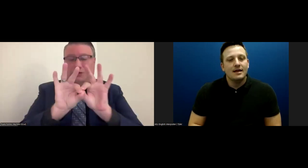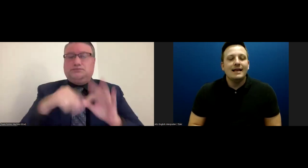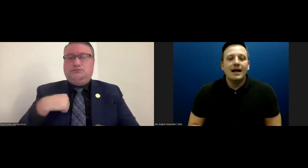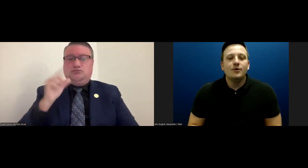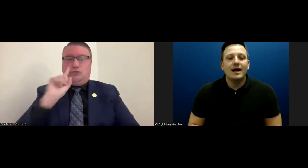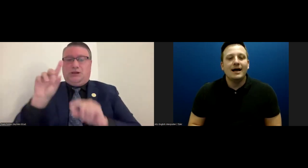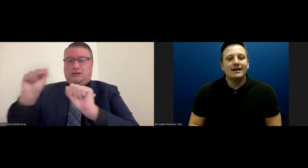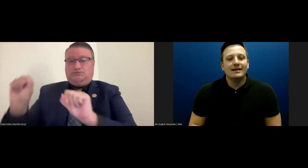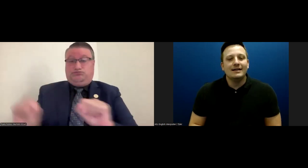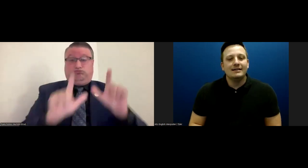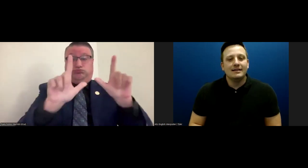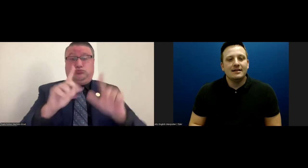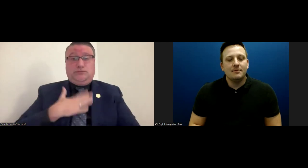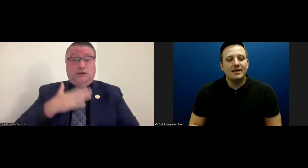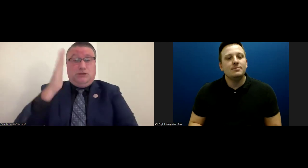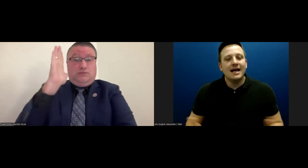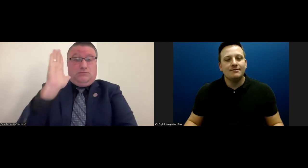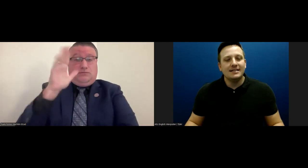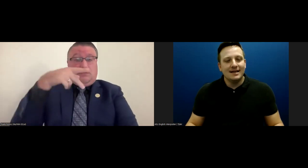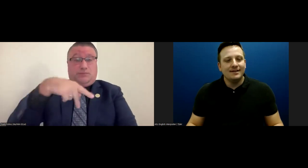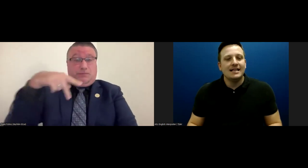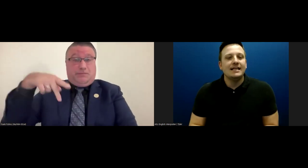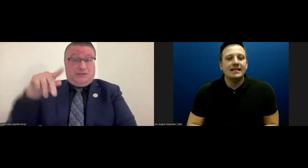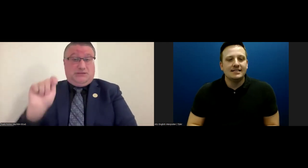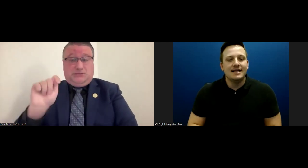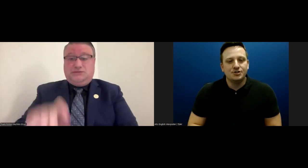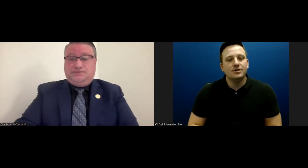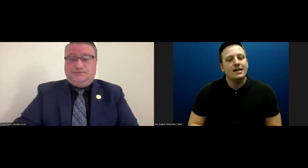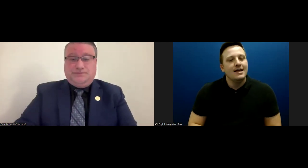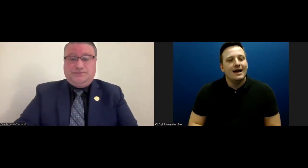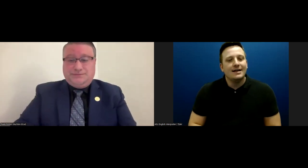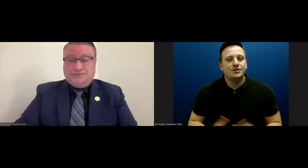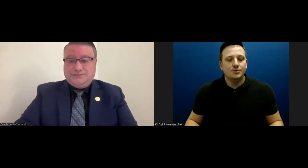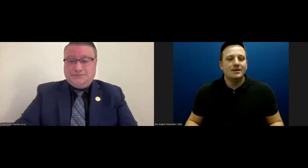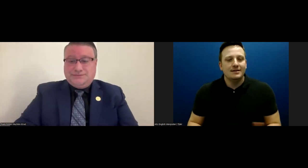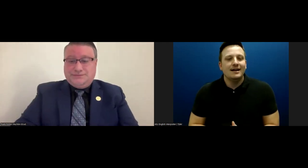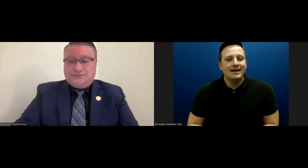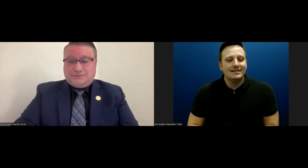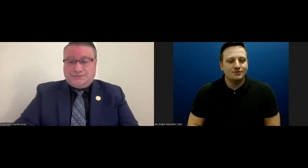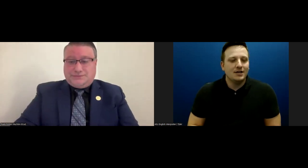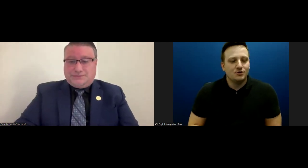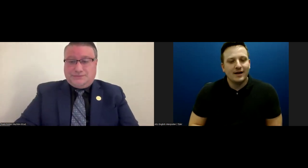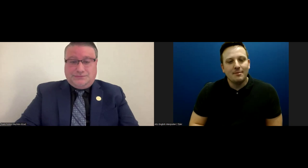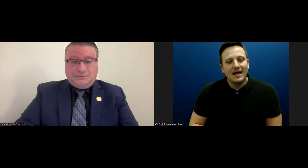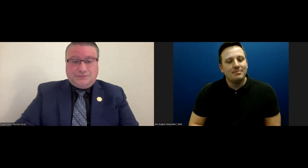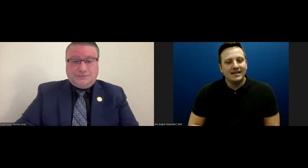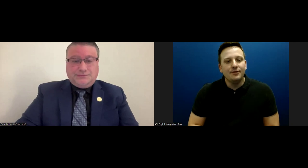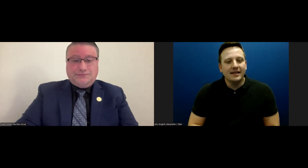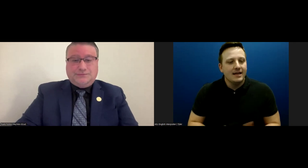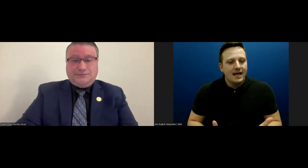and how being able to have a deaf identity is essential to a deaf child growing up happy and healthy. And